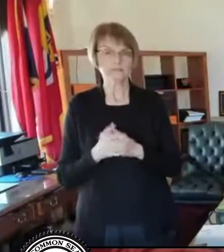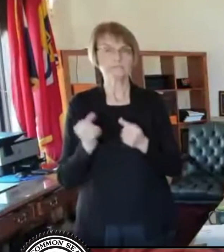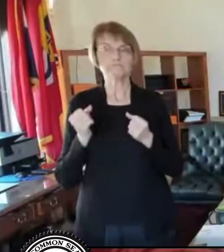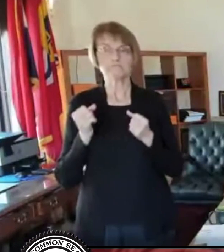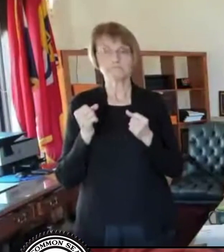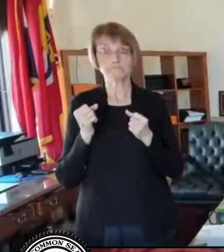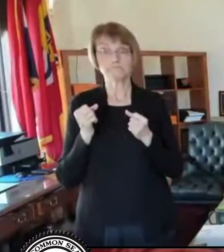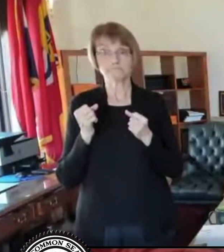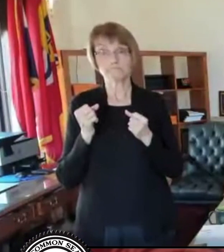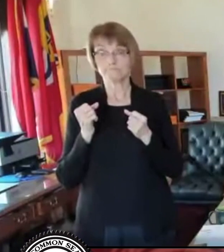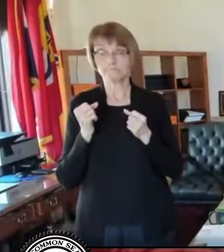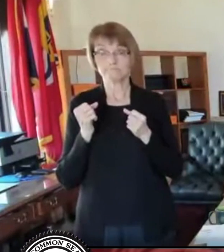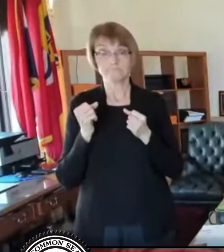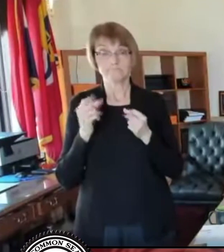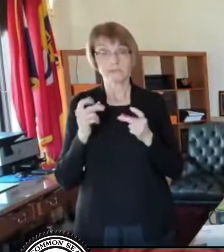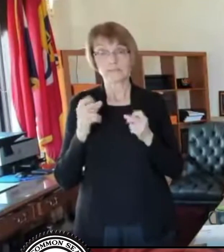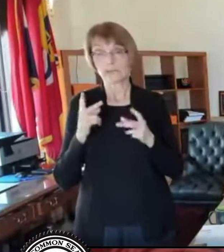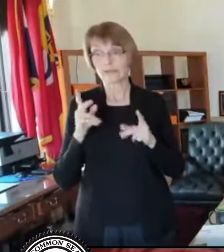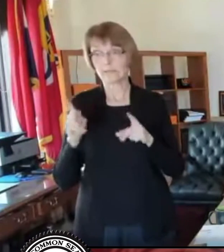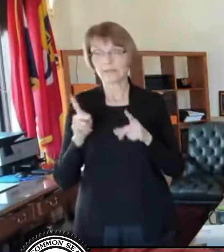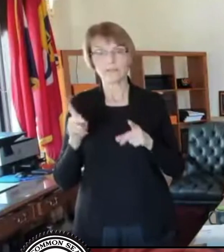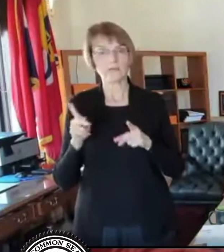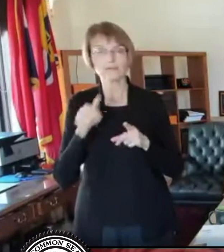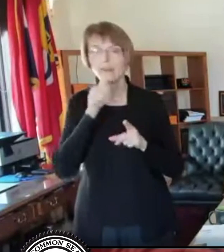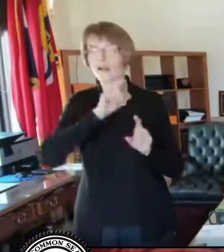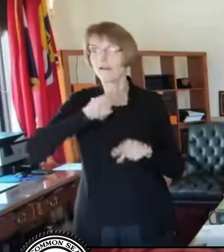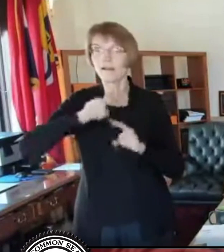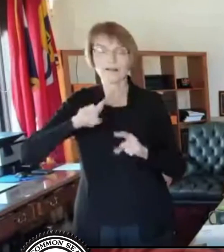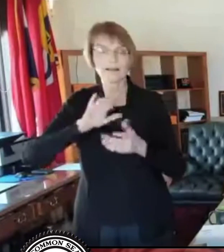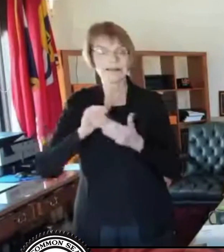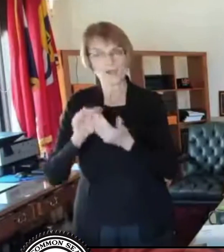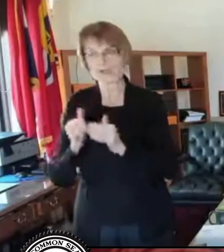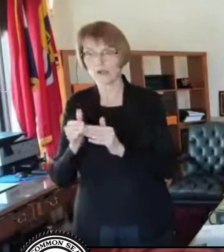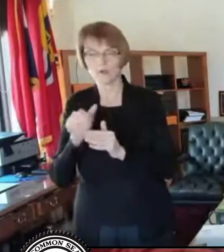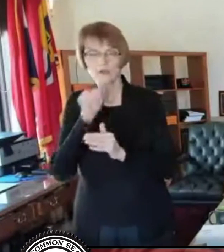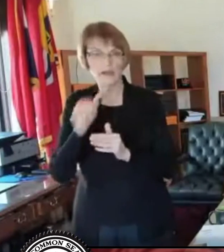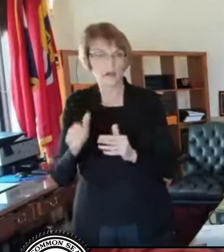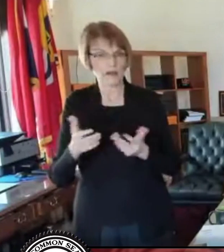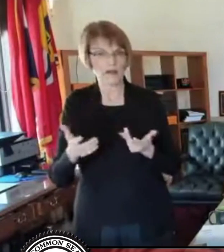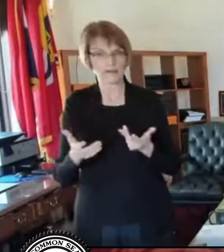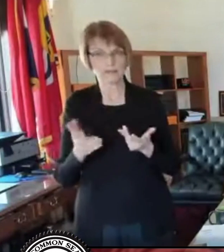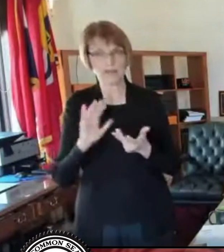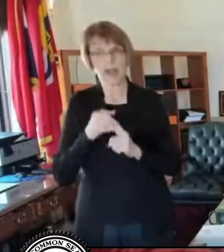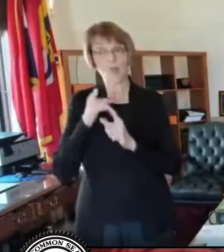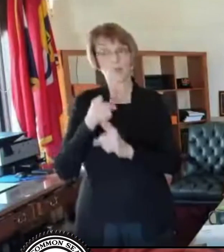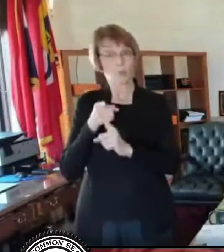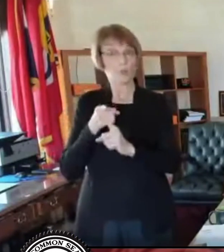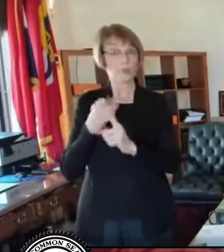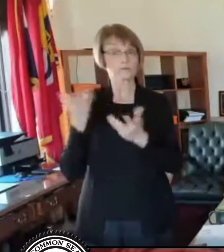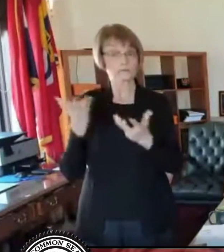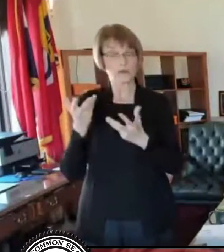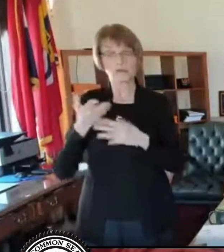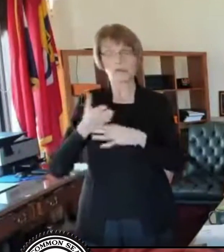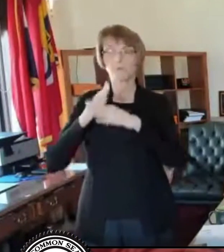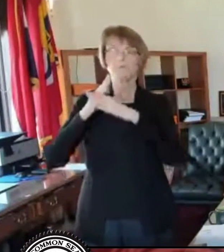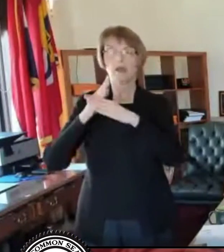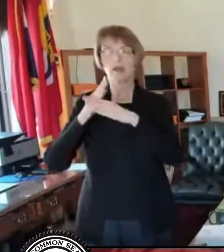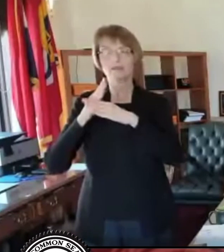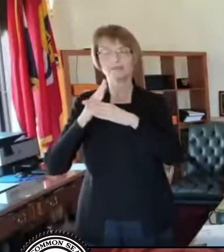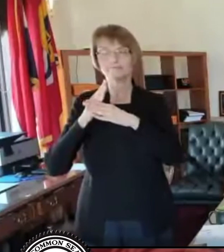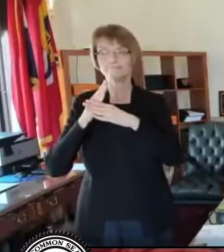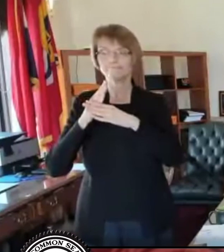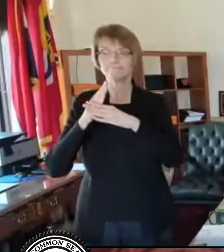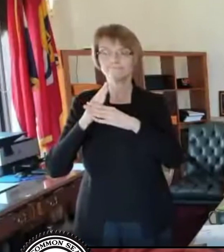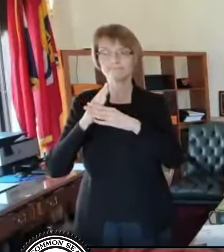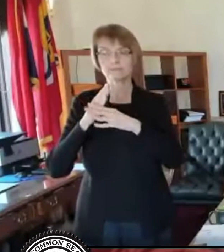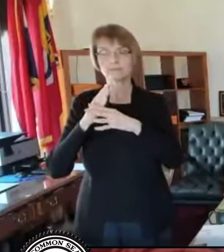many people that are not in downtown on a regular basis, and it's our goal to prevent the sort of